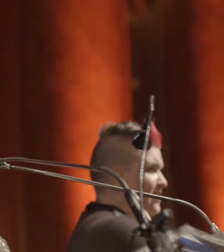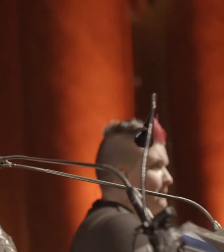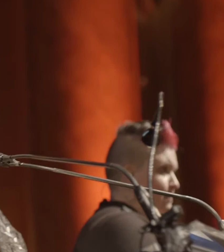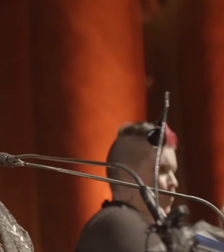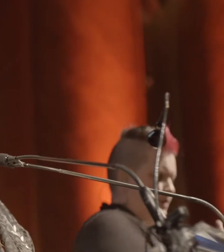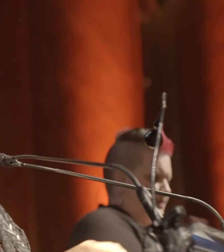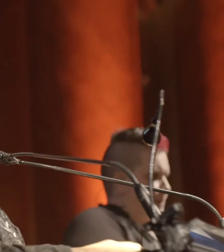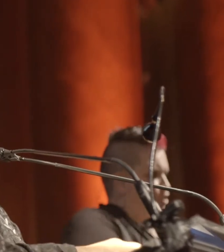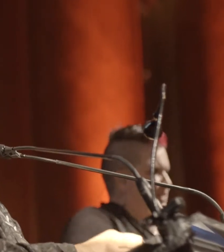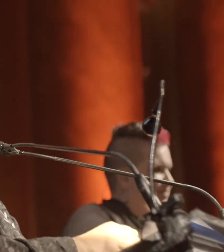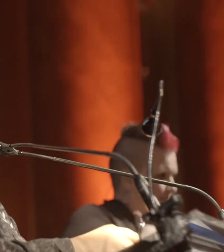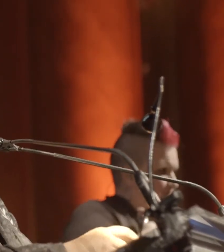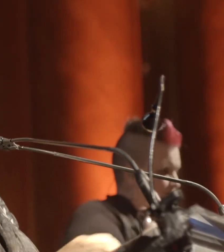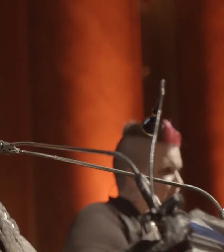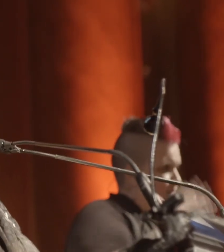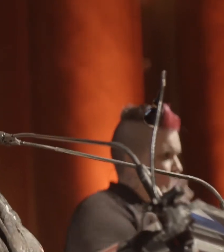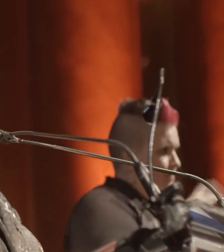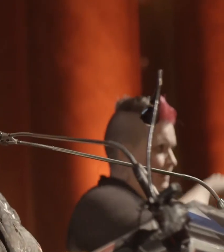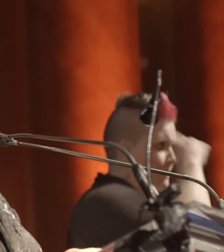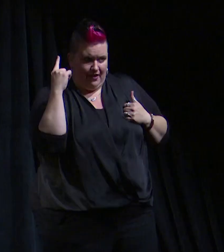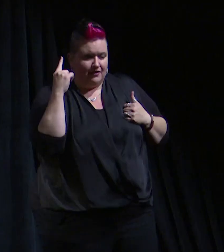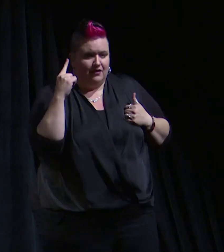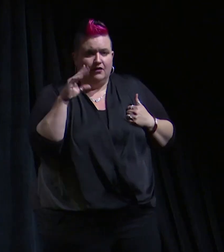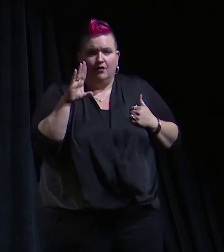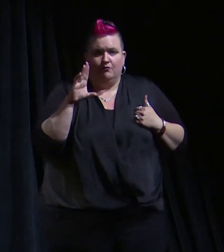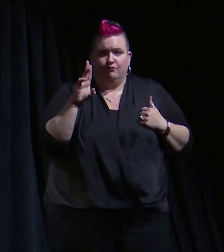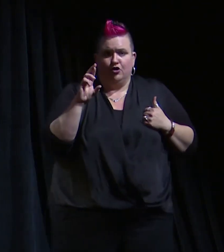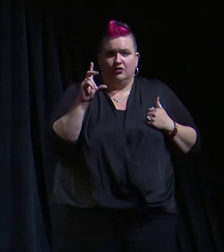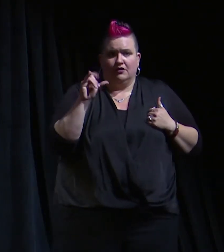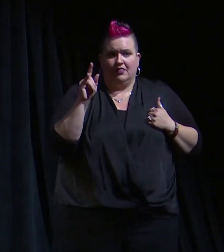lived in, the formerly black Brooklyn.